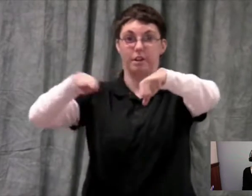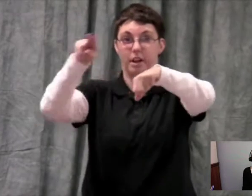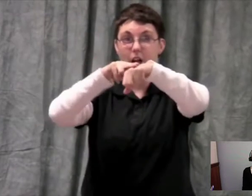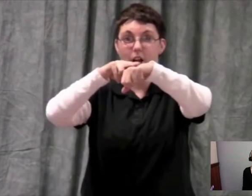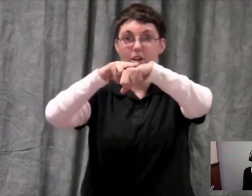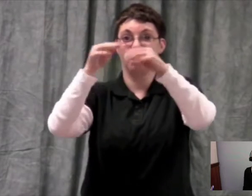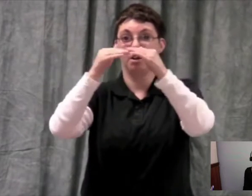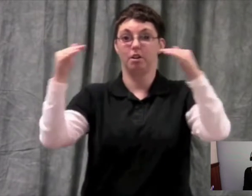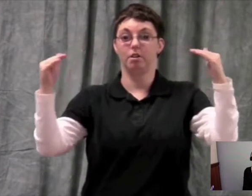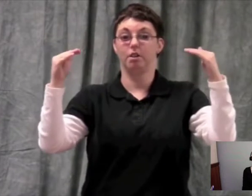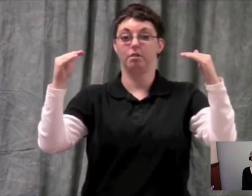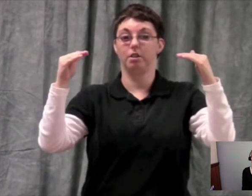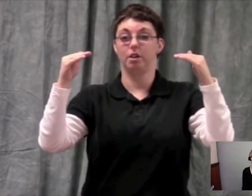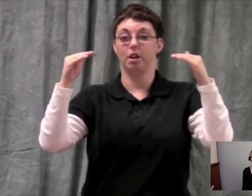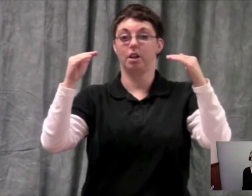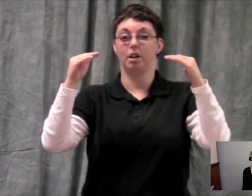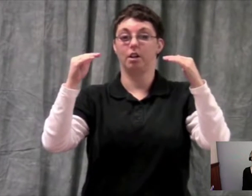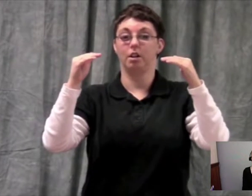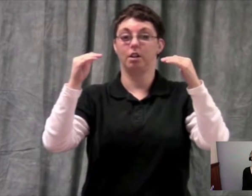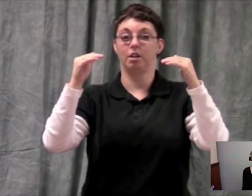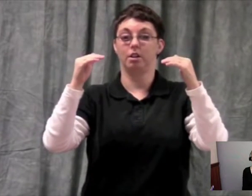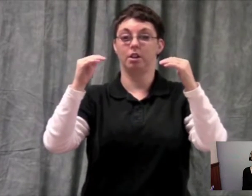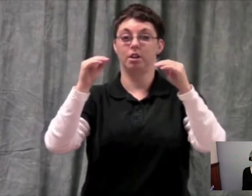The National Blind Association of the Deaf,